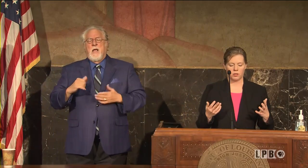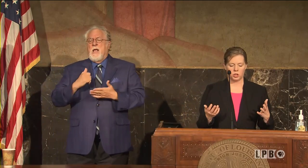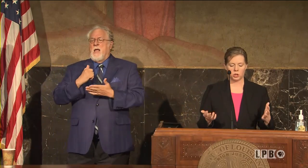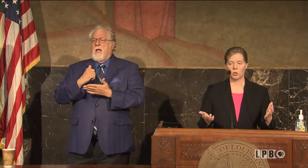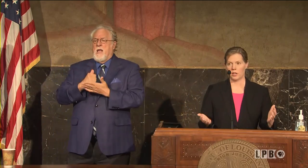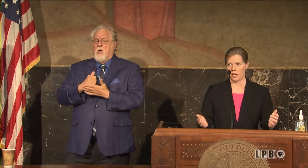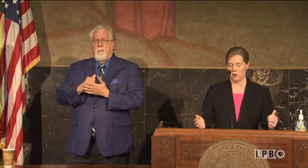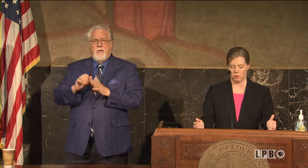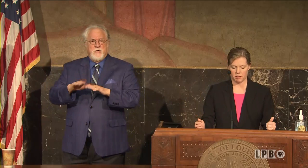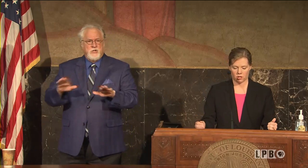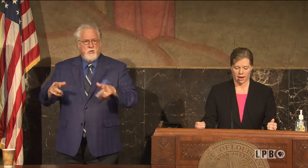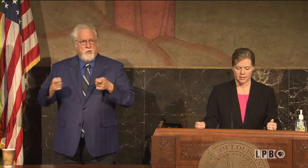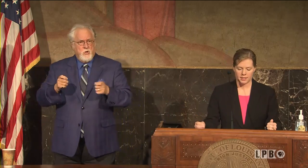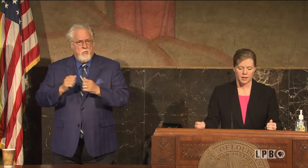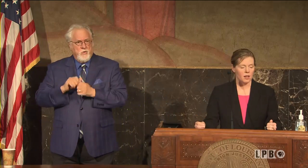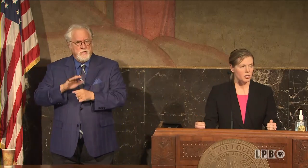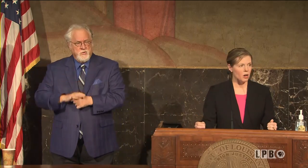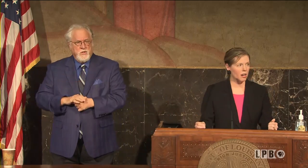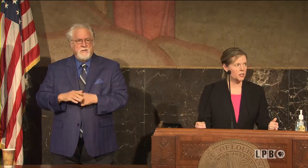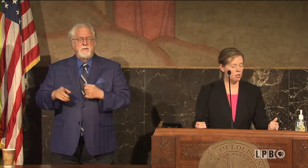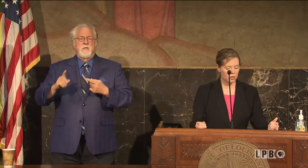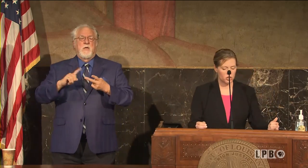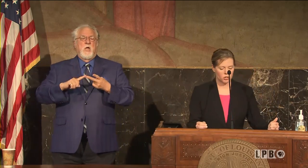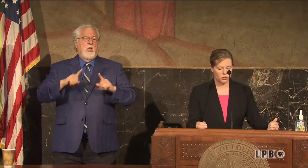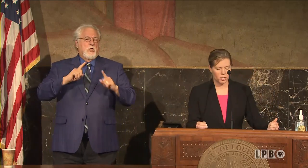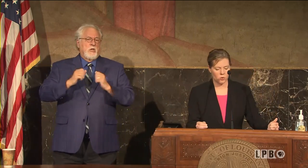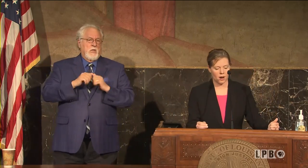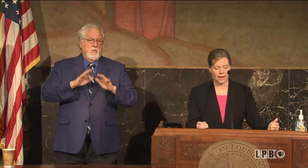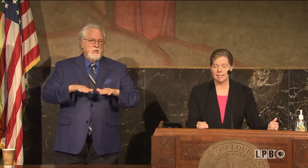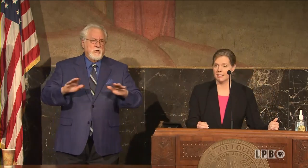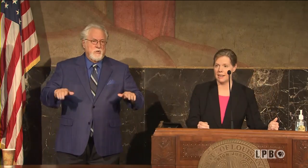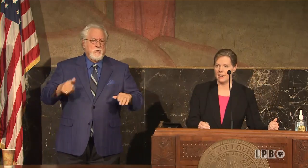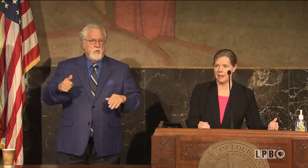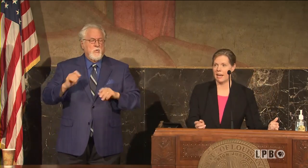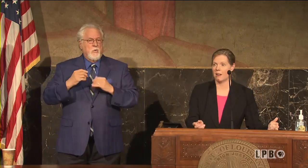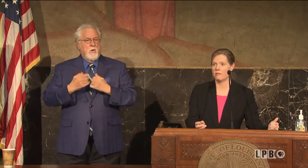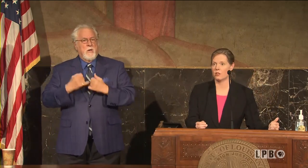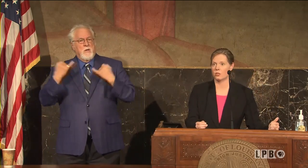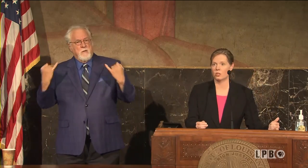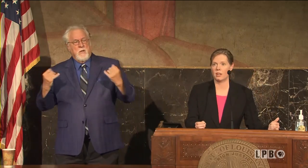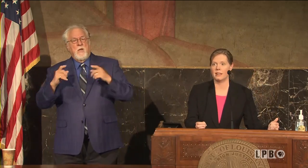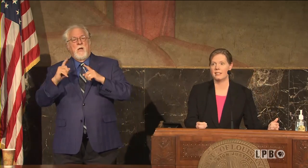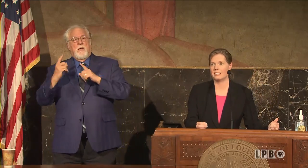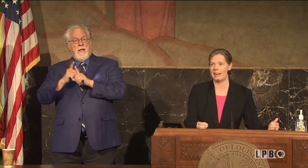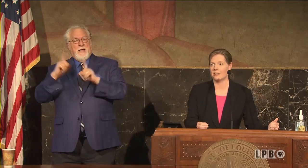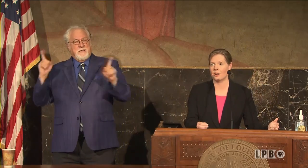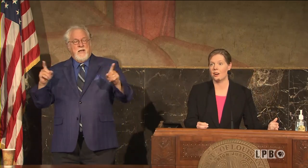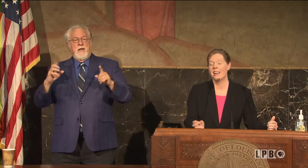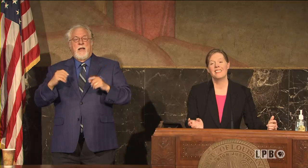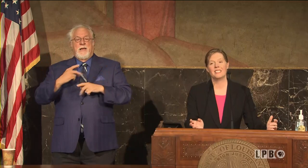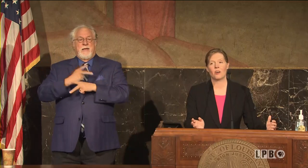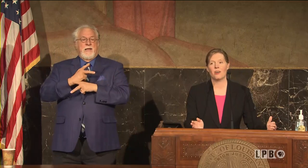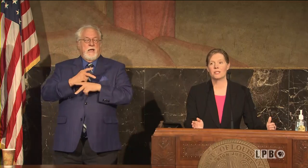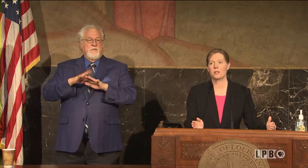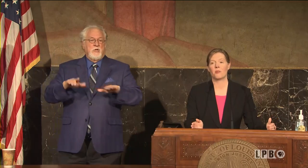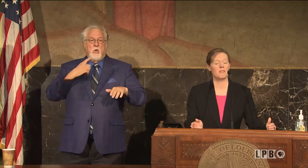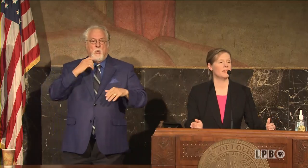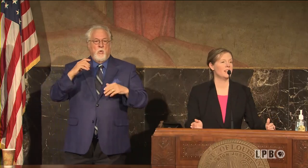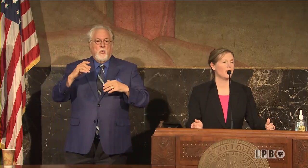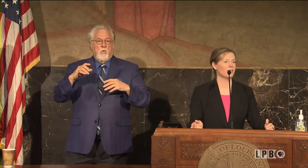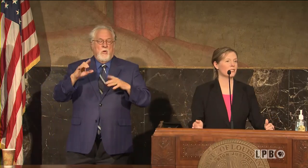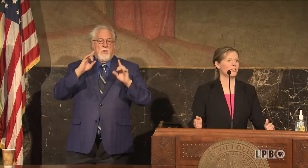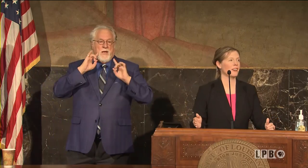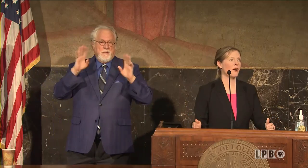helping children cope with stress, talking to your children who are isolated, and caring for children in a disaster. These are also